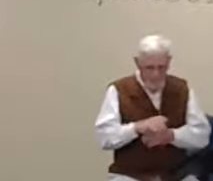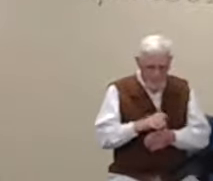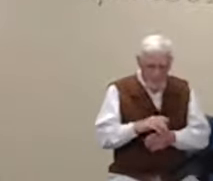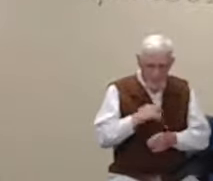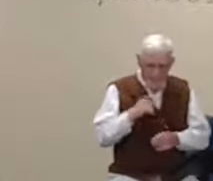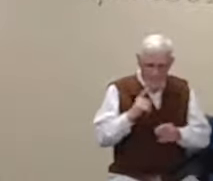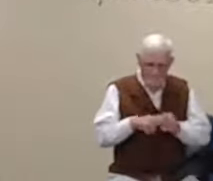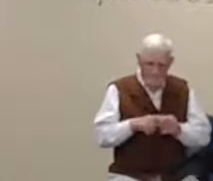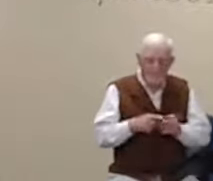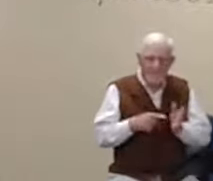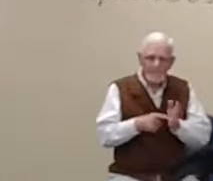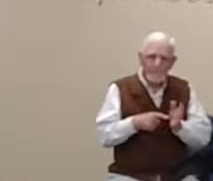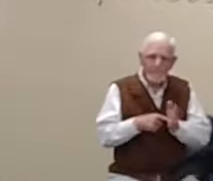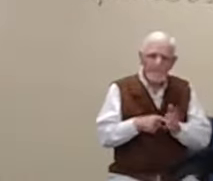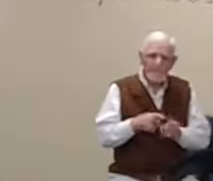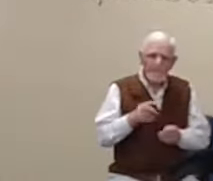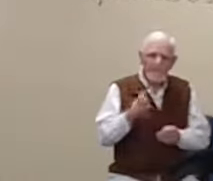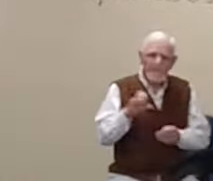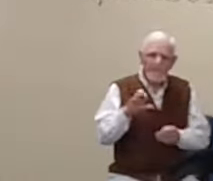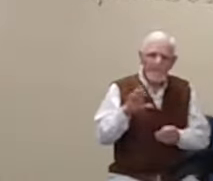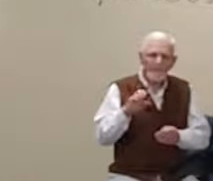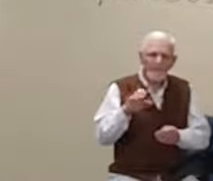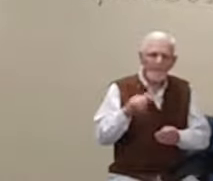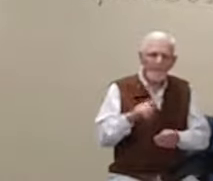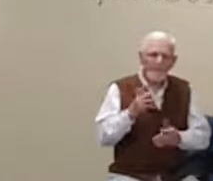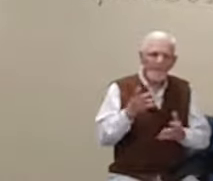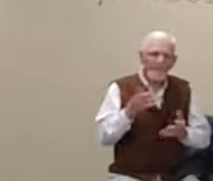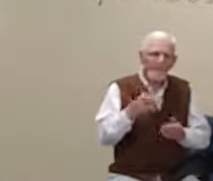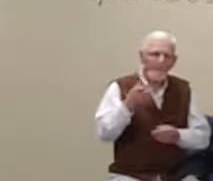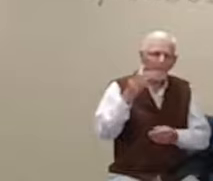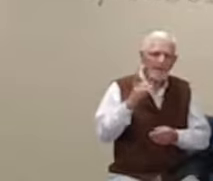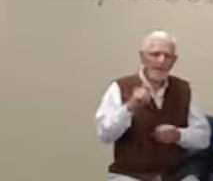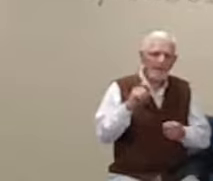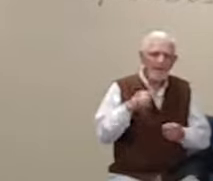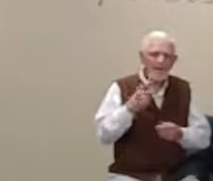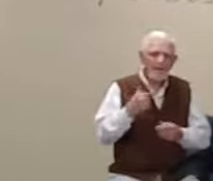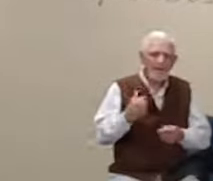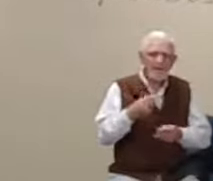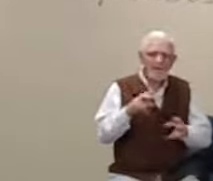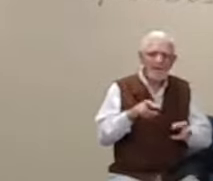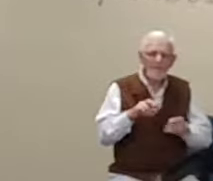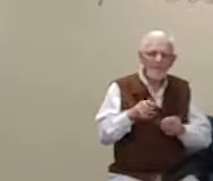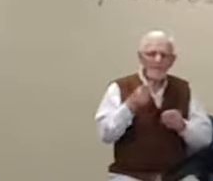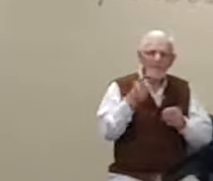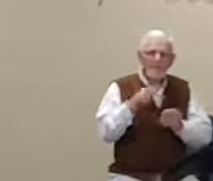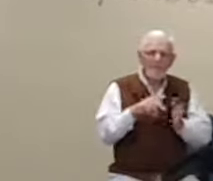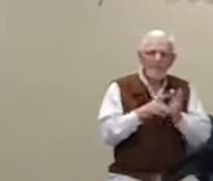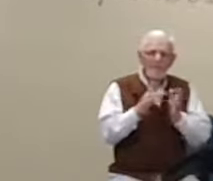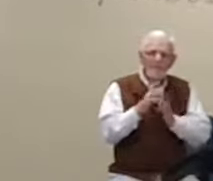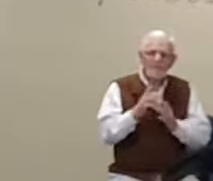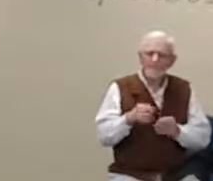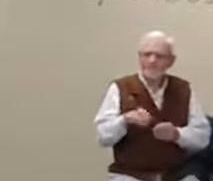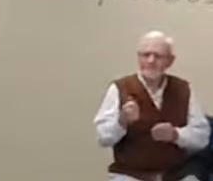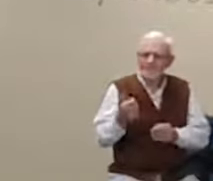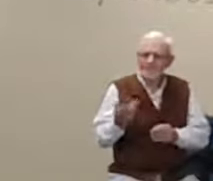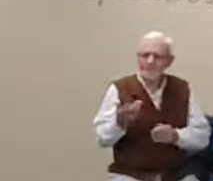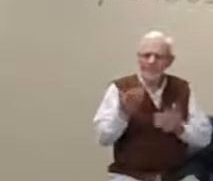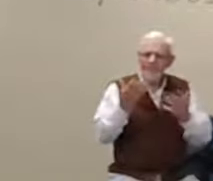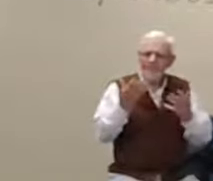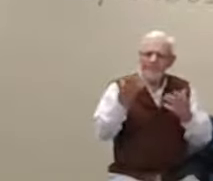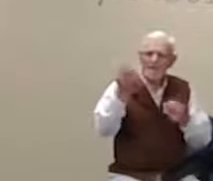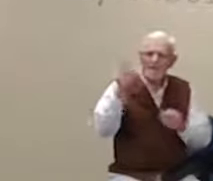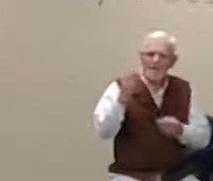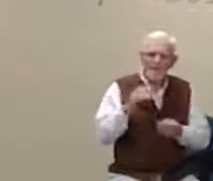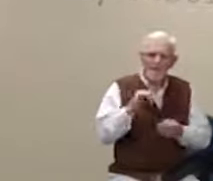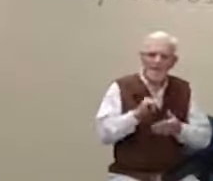debt trying to do what God called us to do. And I was looking at prices and this and that and the other, and I just thank God.